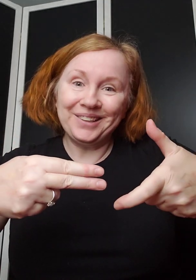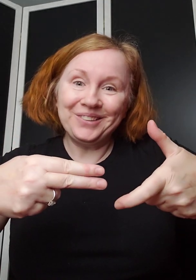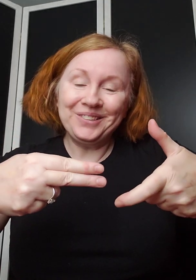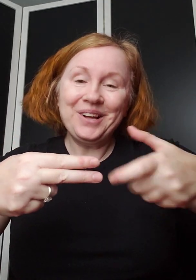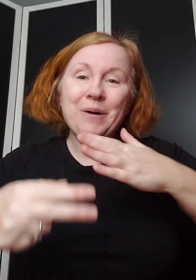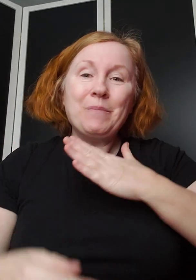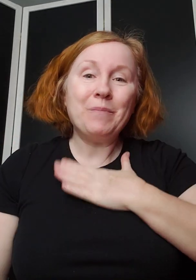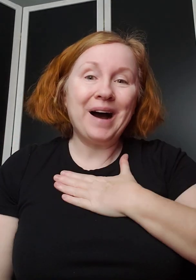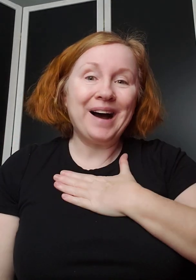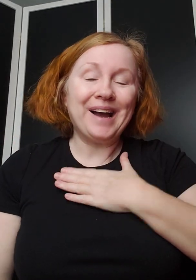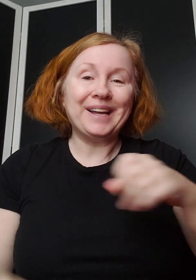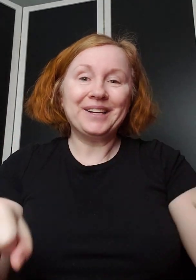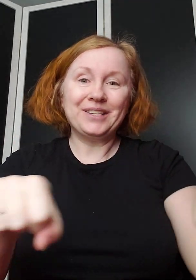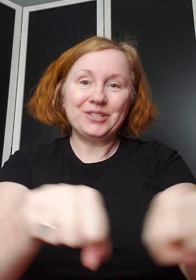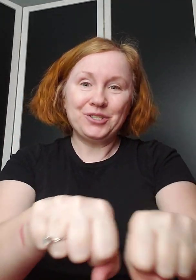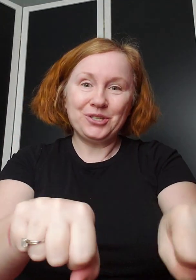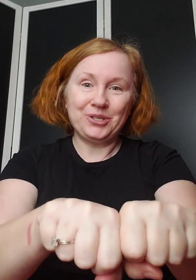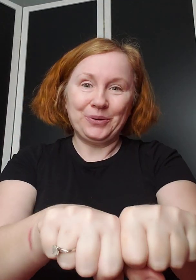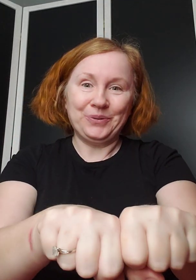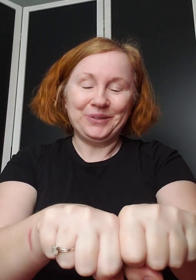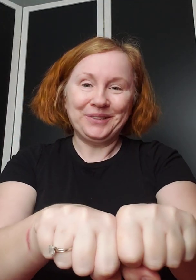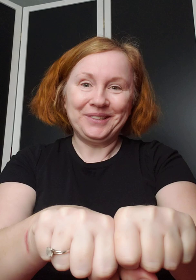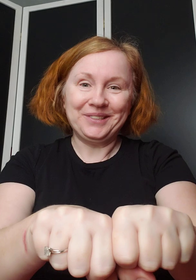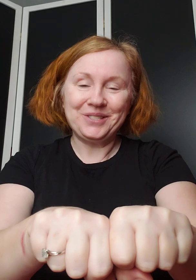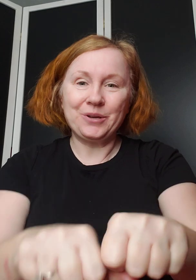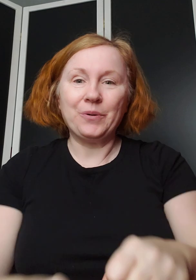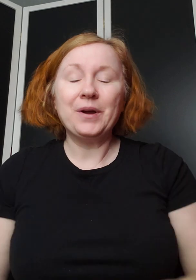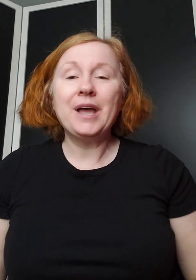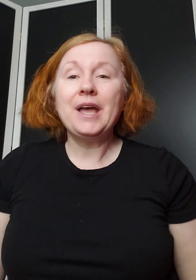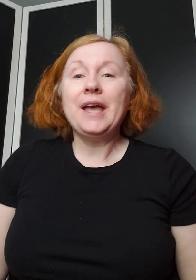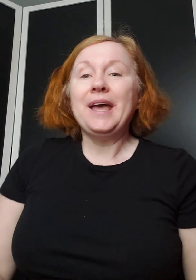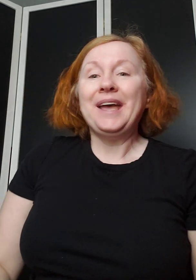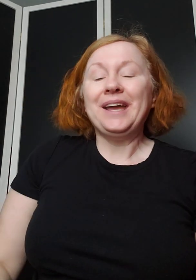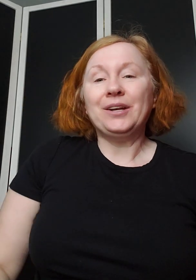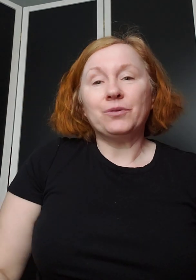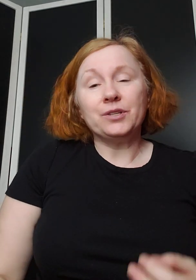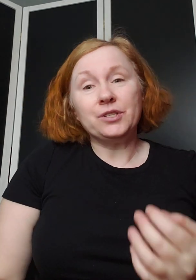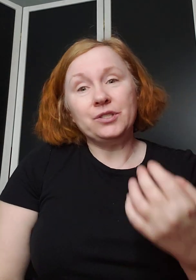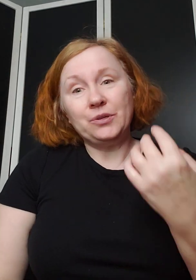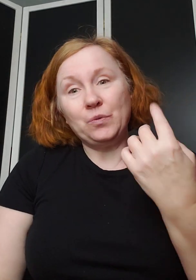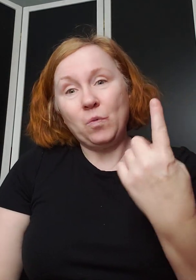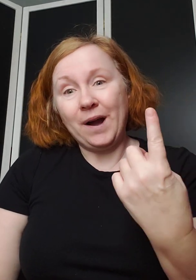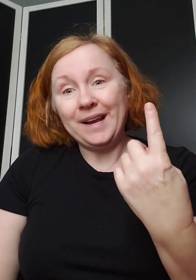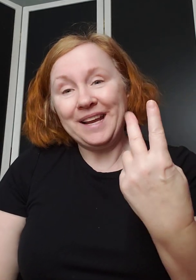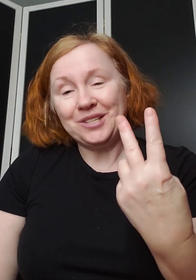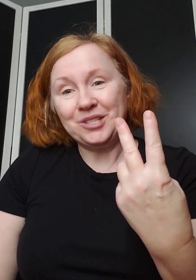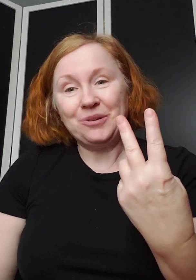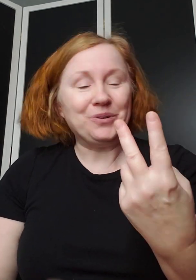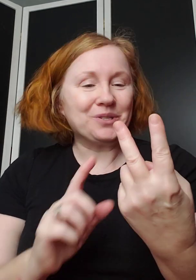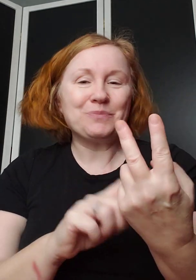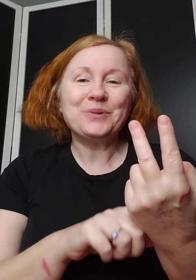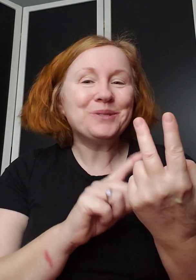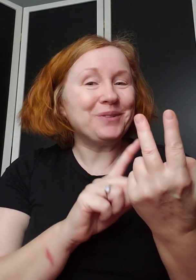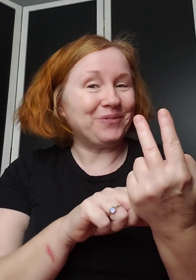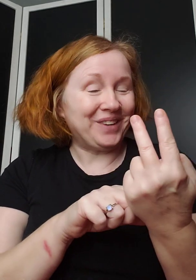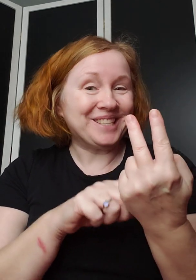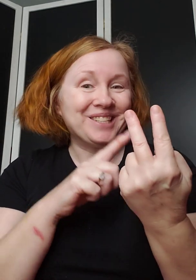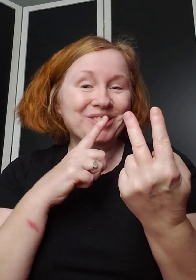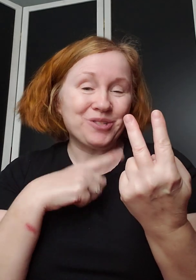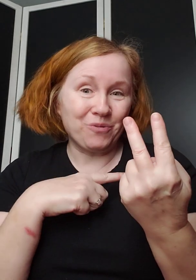buckle my shoe. So in order to do 1 and 2, you're supposed to be facing